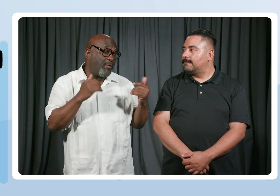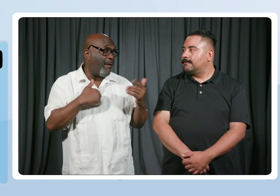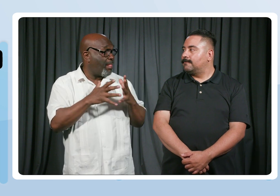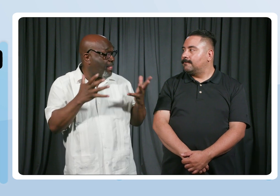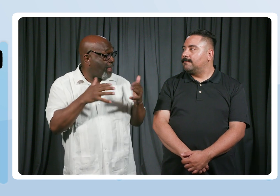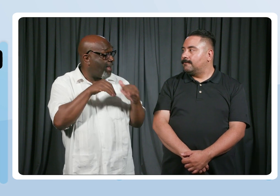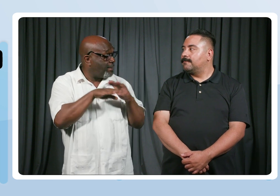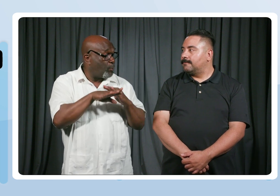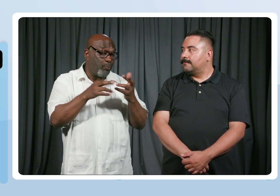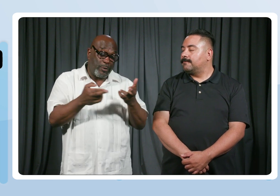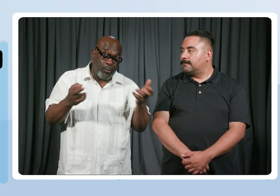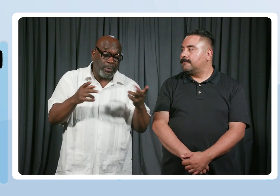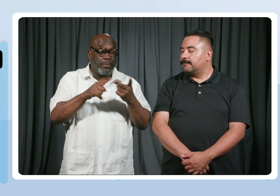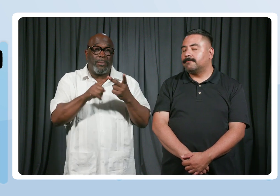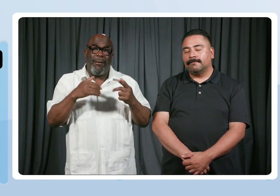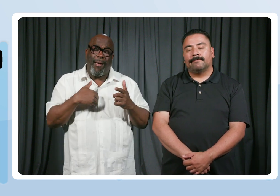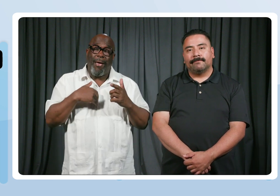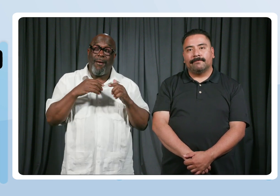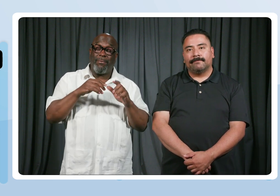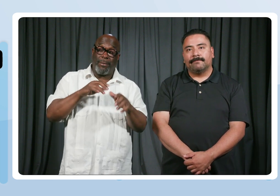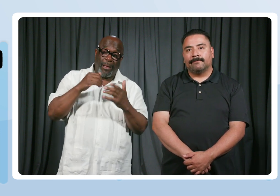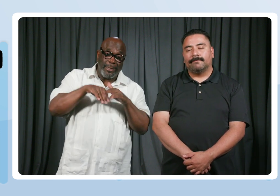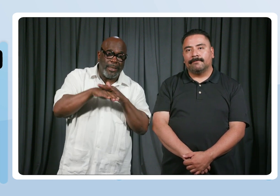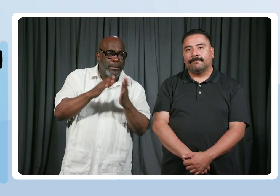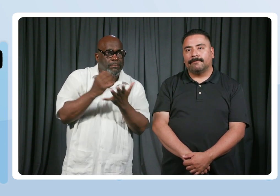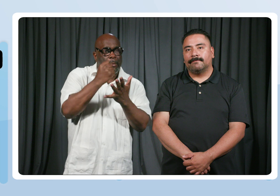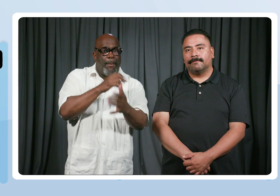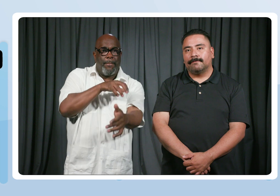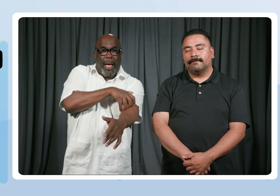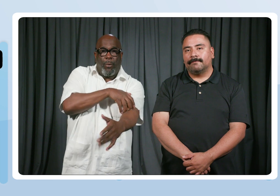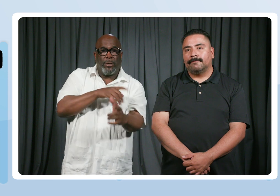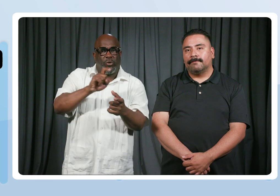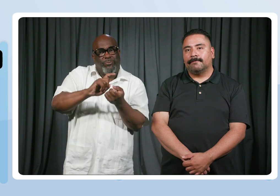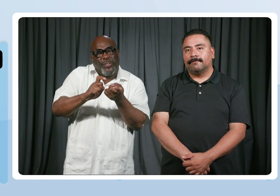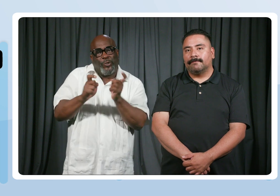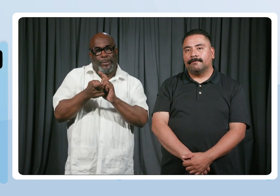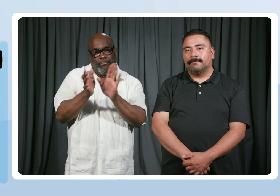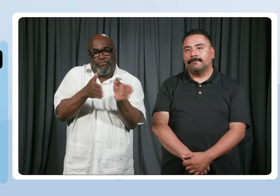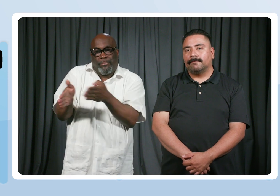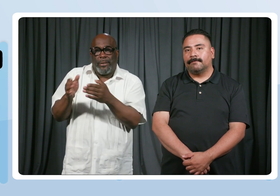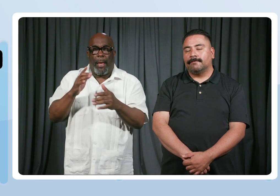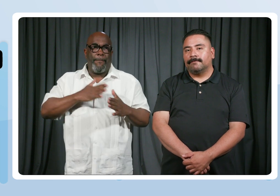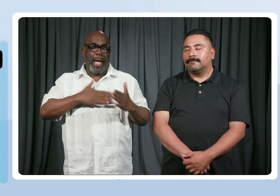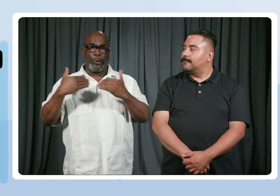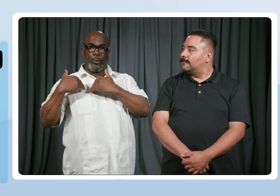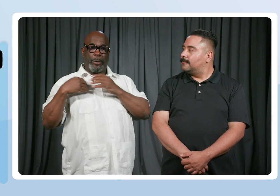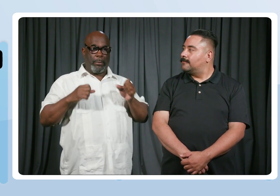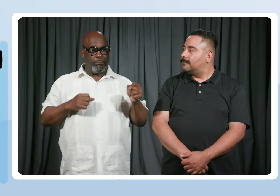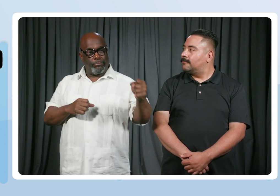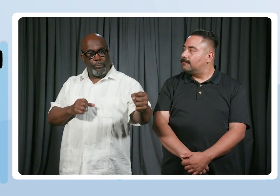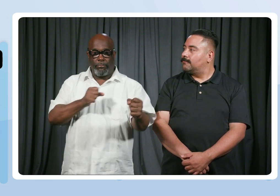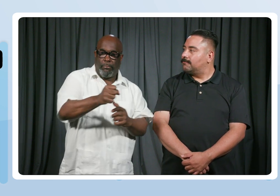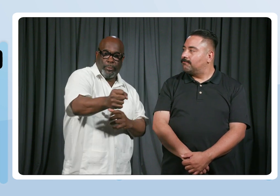and have lots of access to resources or power, to really flip that script and say, it's my duty to put in front of young people